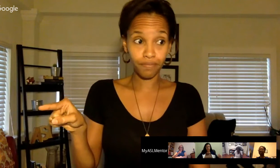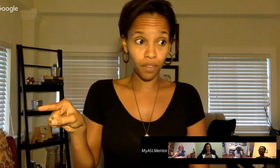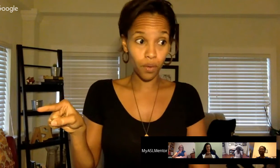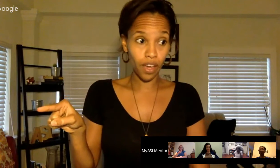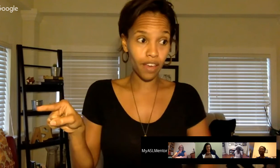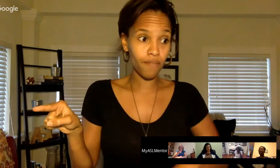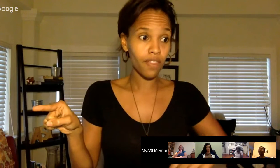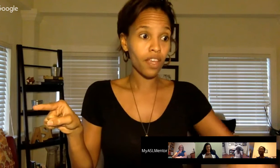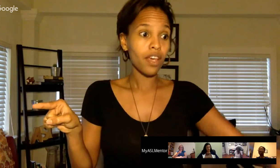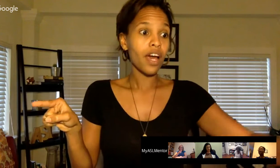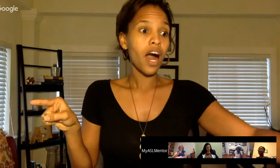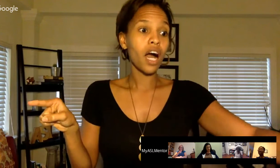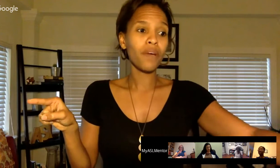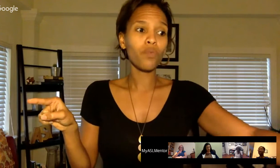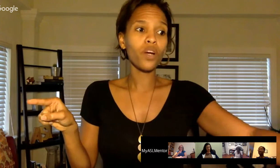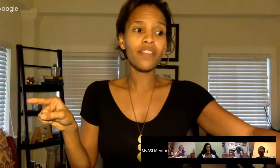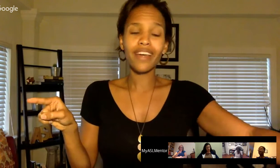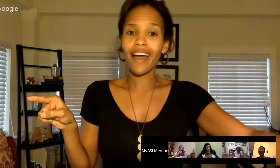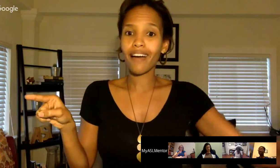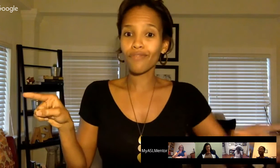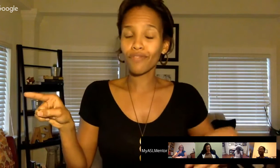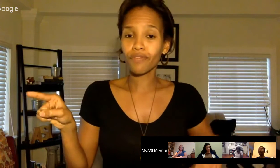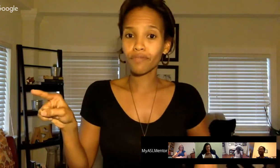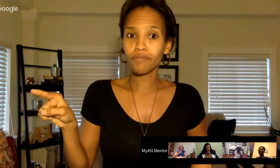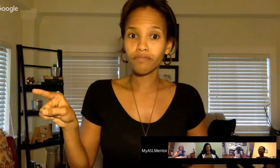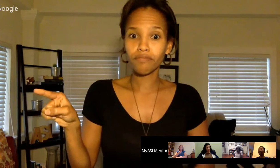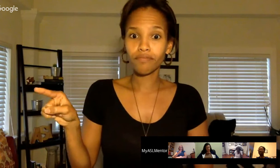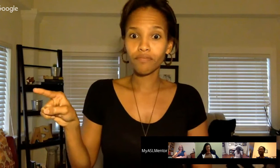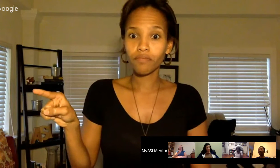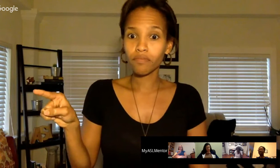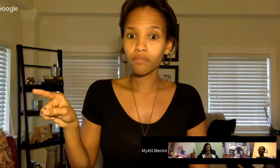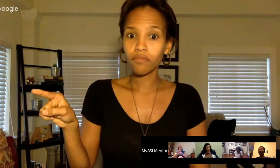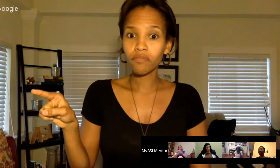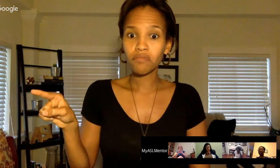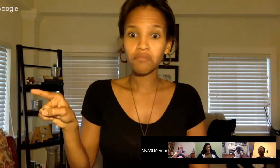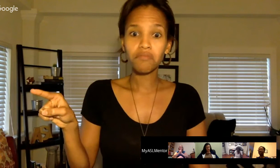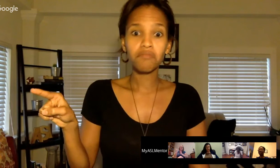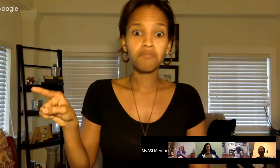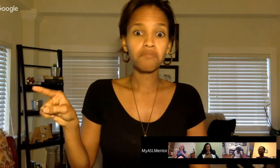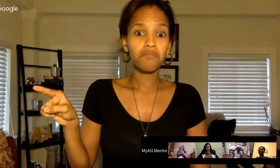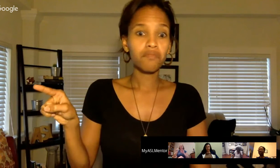here, okay, and what do they have?